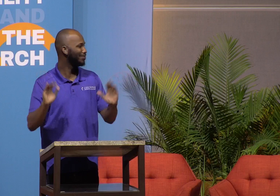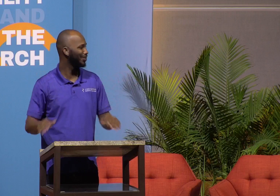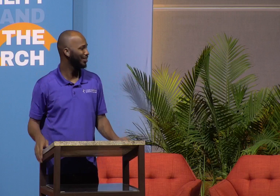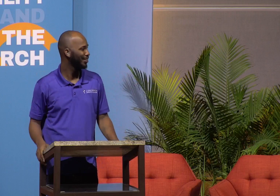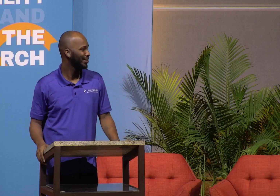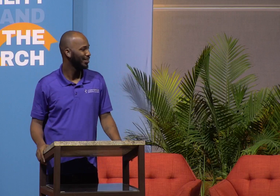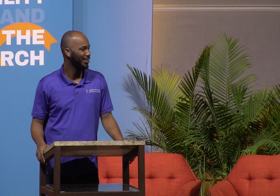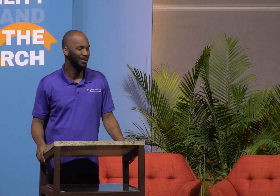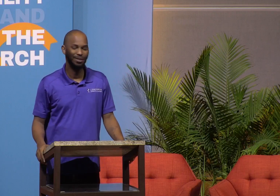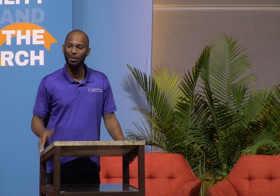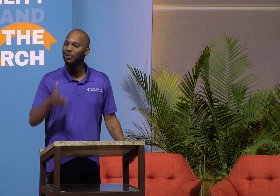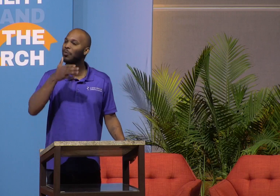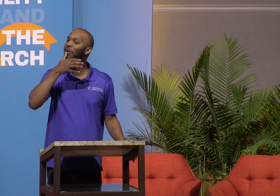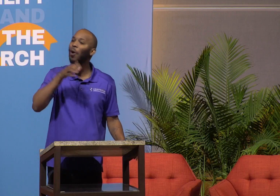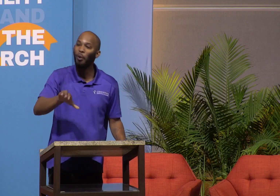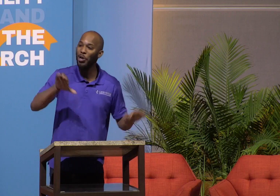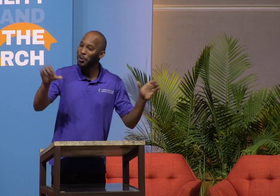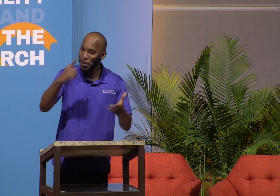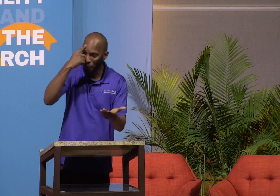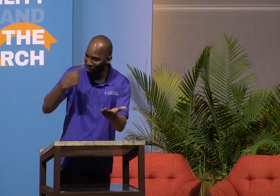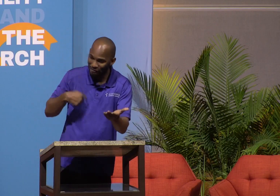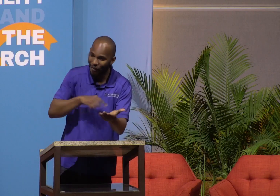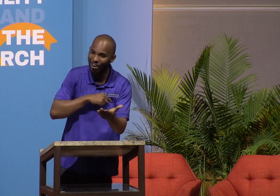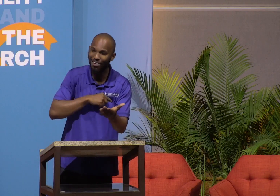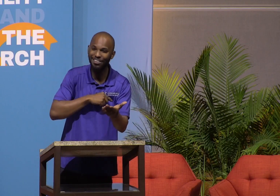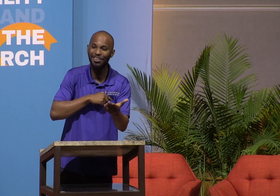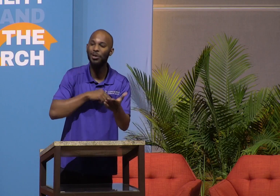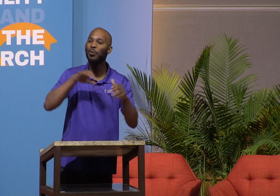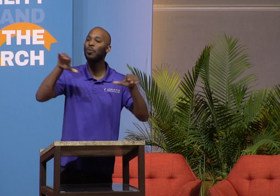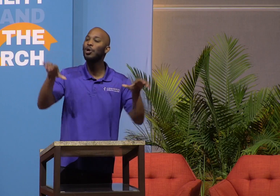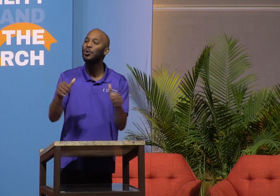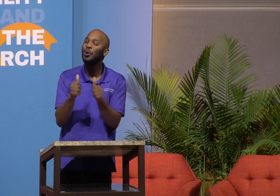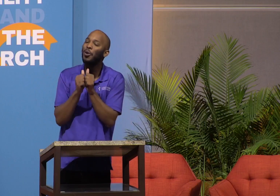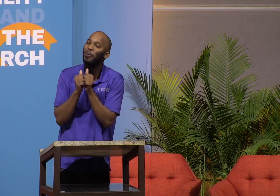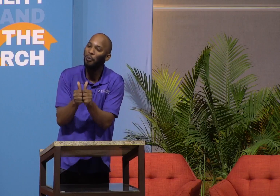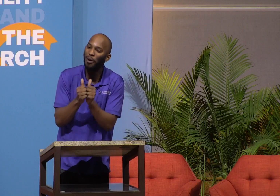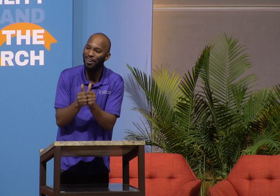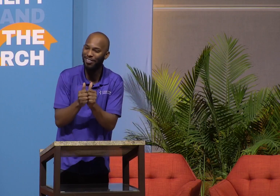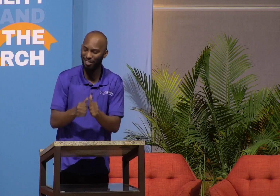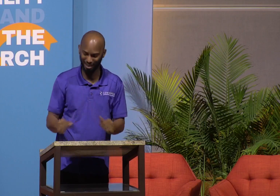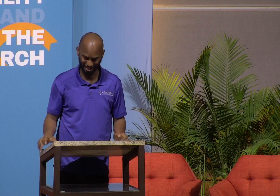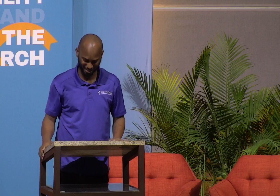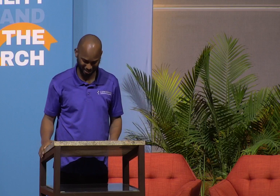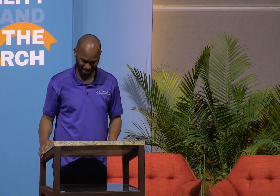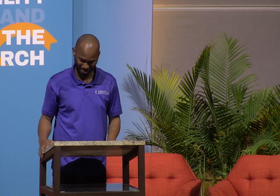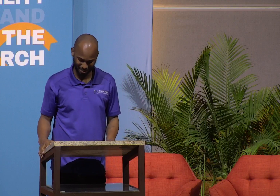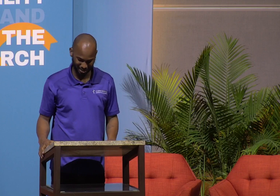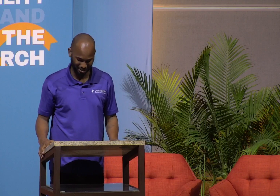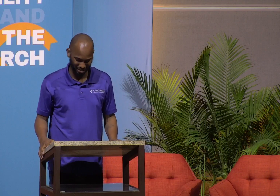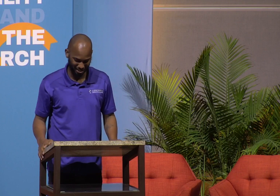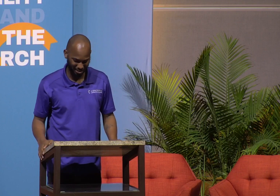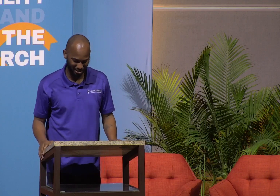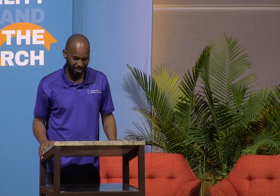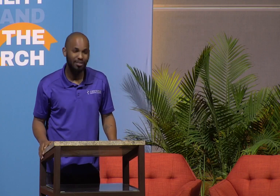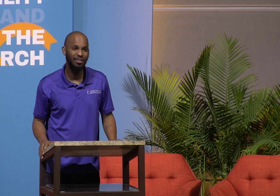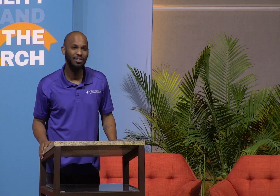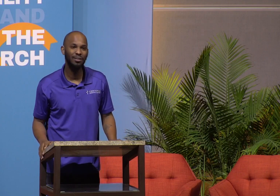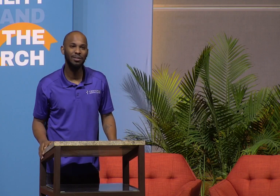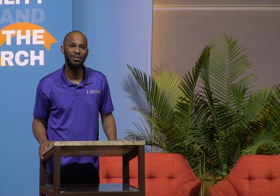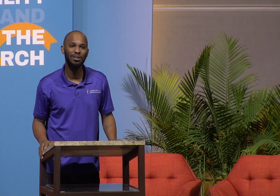We're talking about a greater community, a disabled community, or a community with disabilities. We need to do it with them